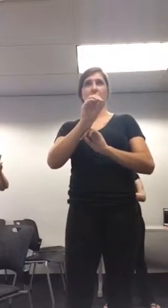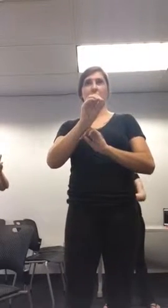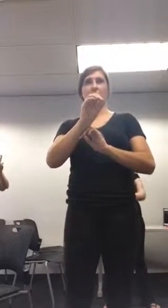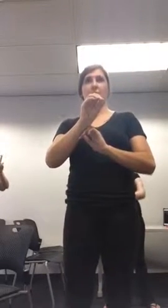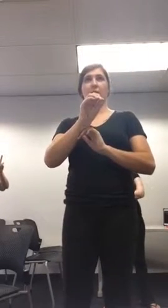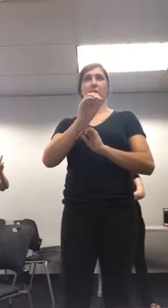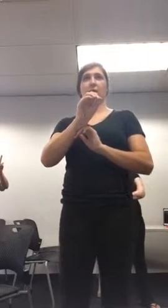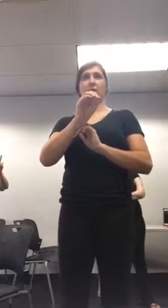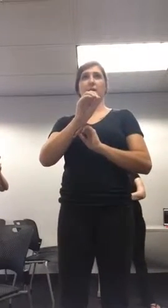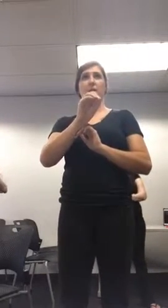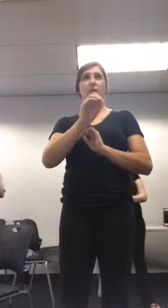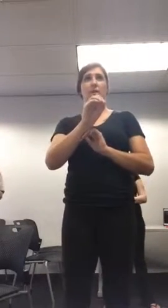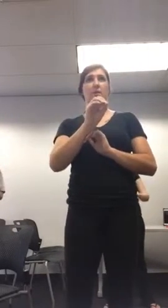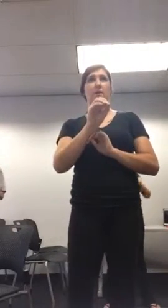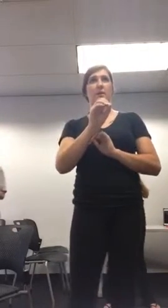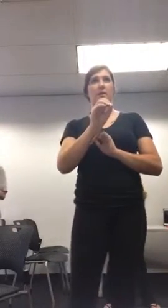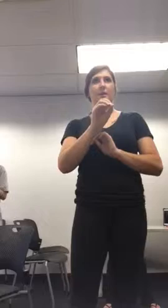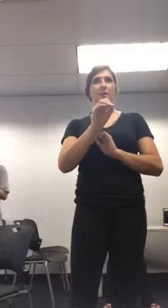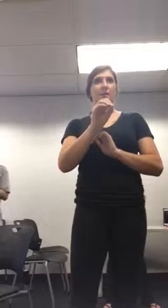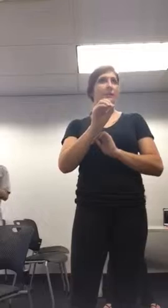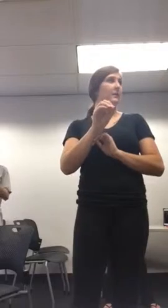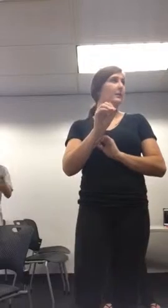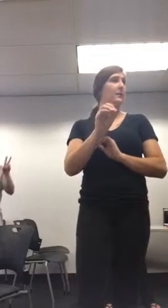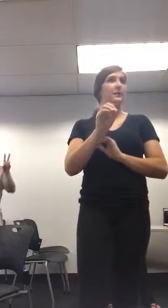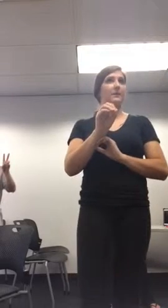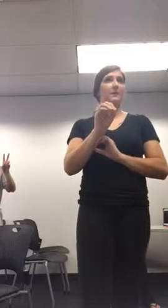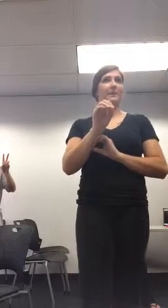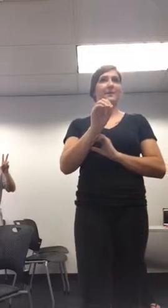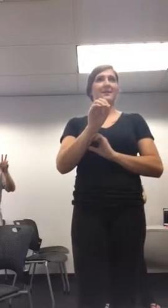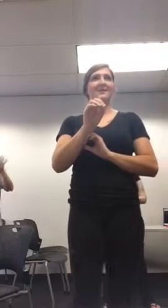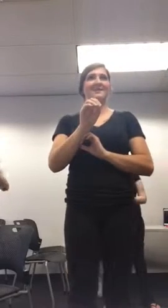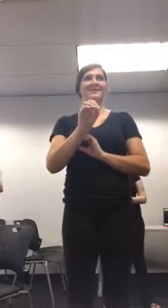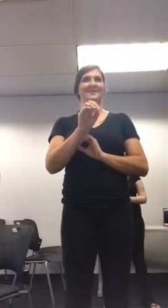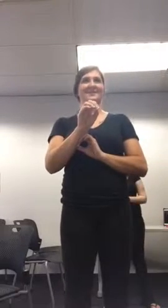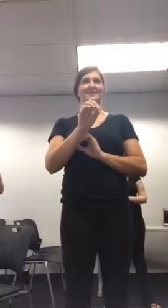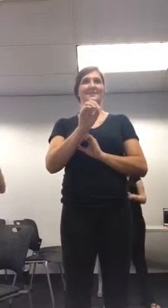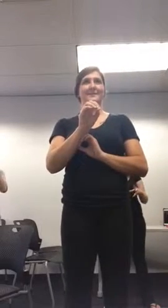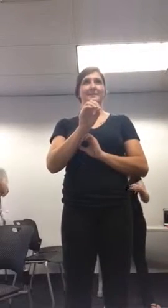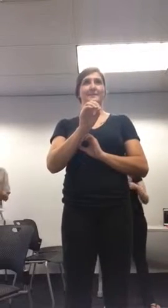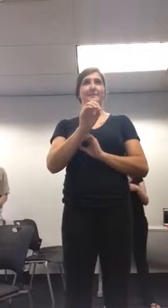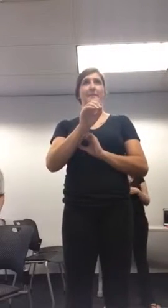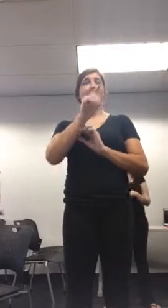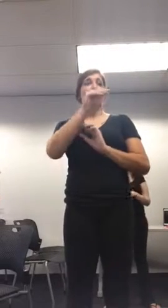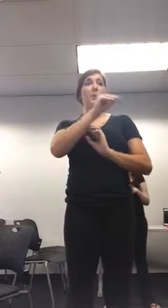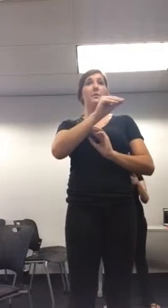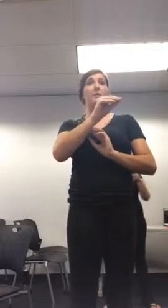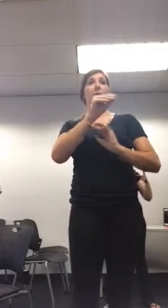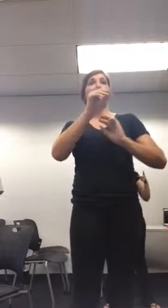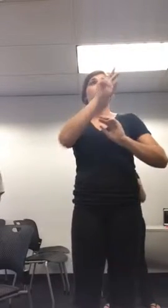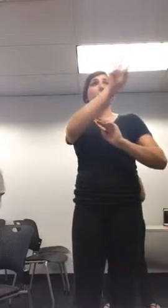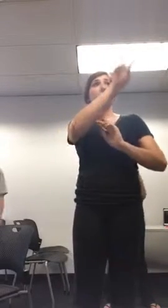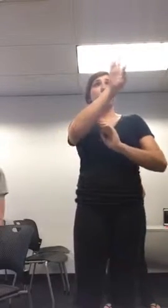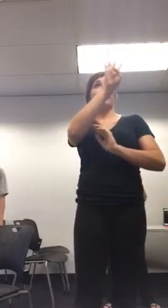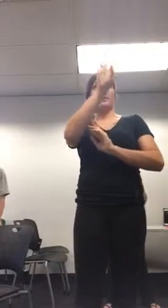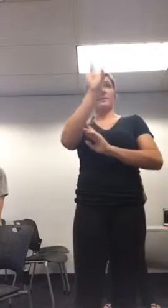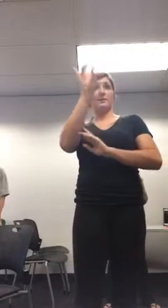digit times the digit. 3 times 2 is 6. But I've also multiplied the place value times the place value.